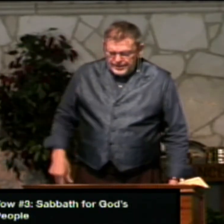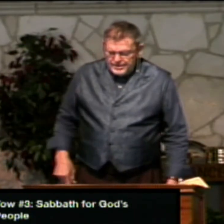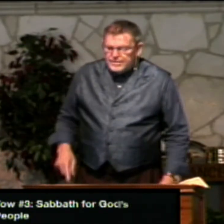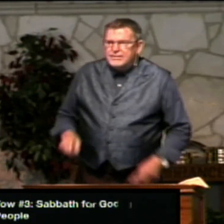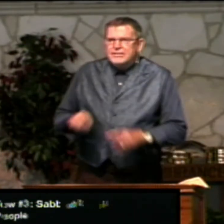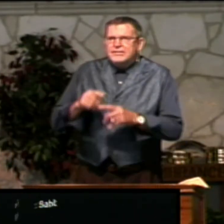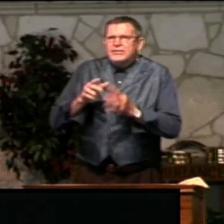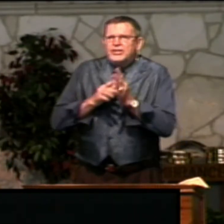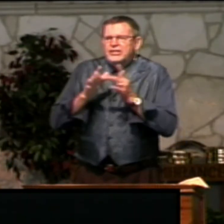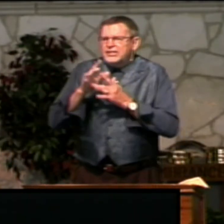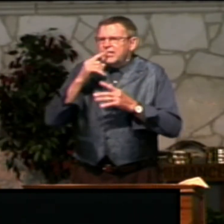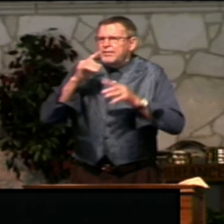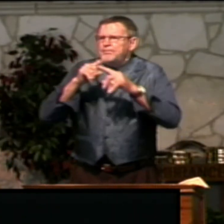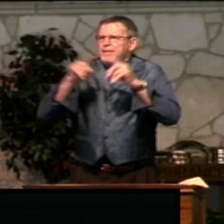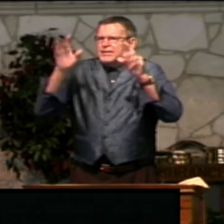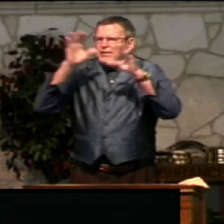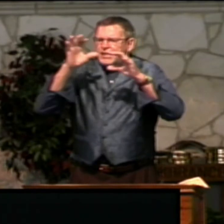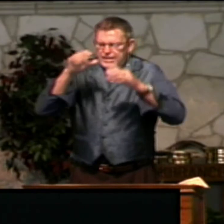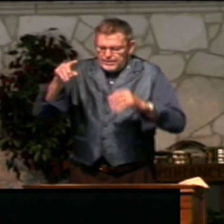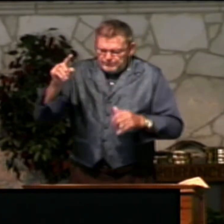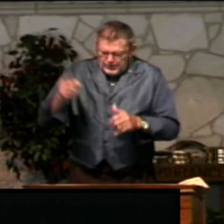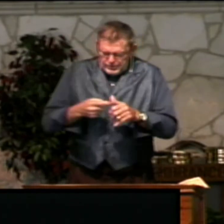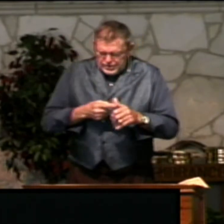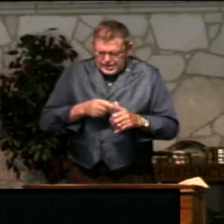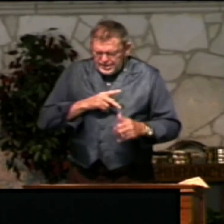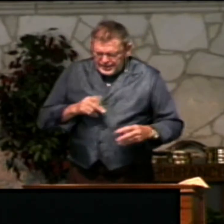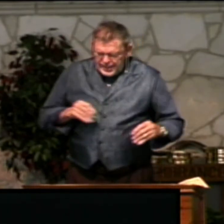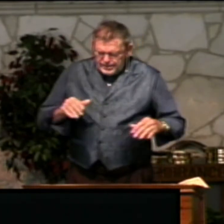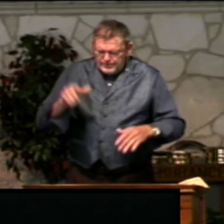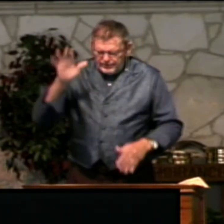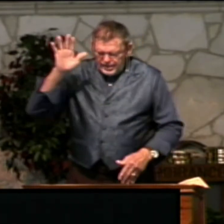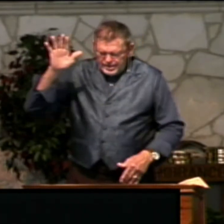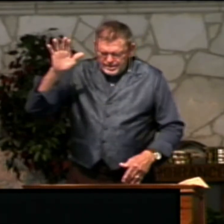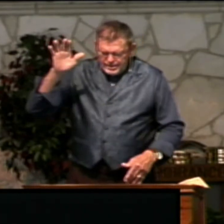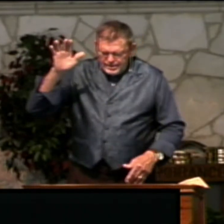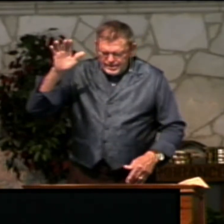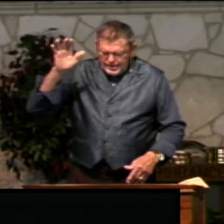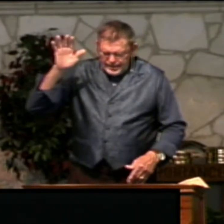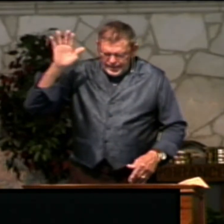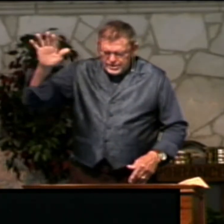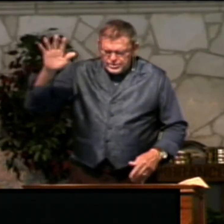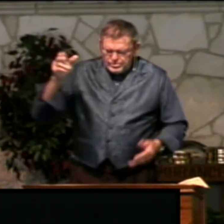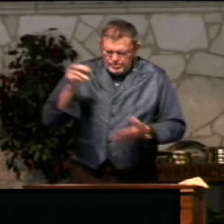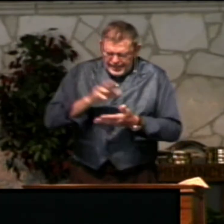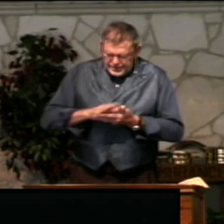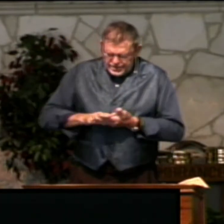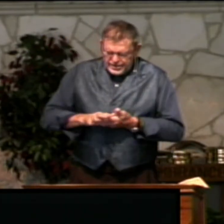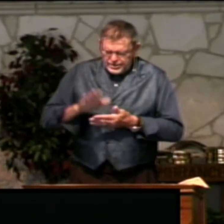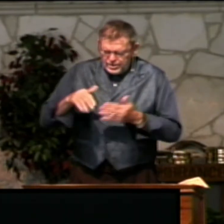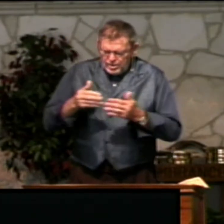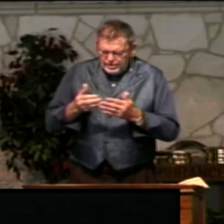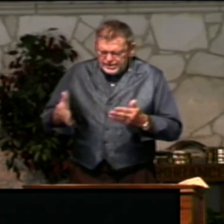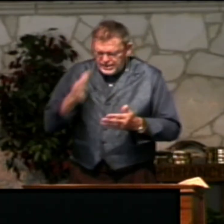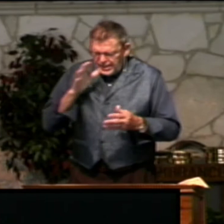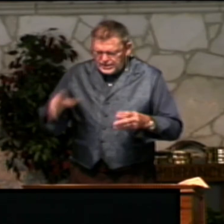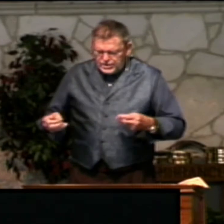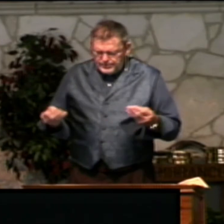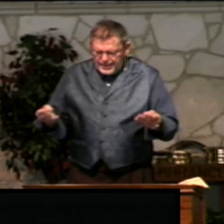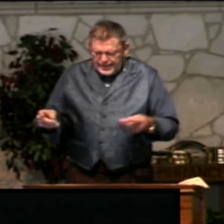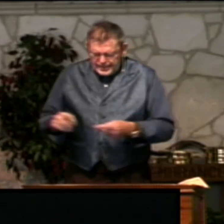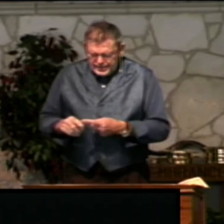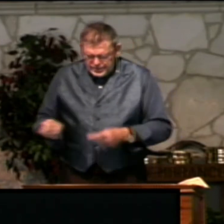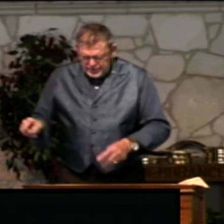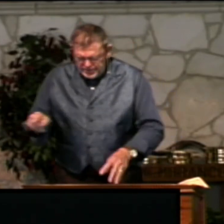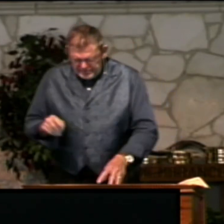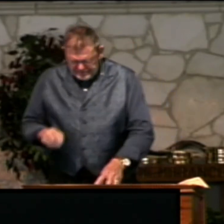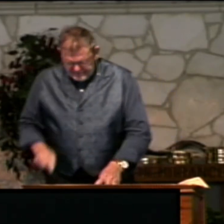Matthew 6:33. Jesus said, "But seek ye first the kingdom of and his righteousness, and all these things shall